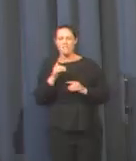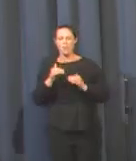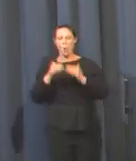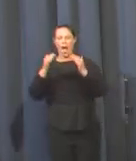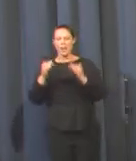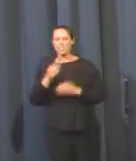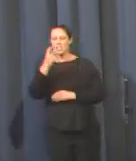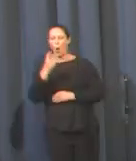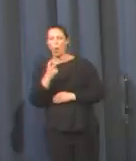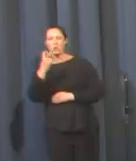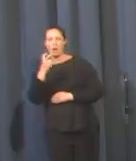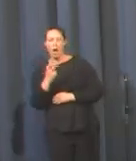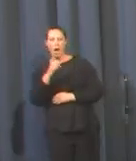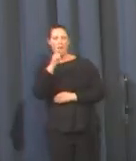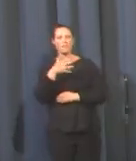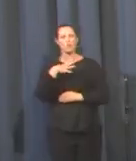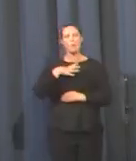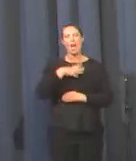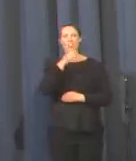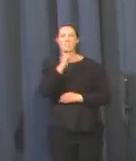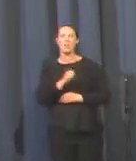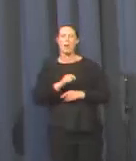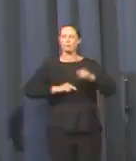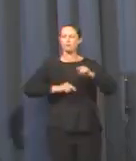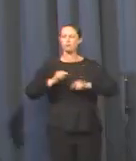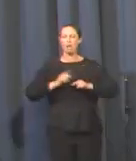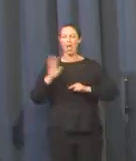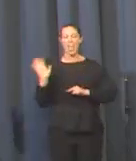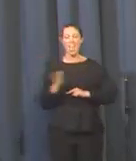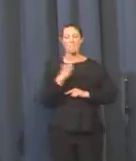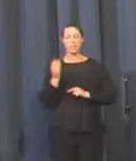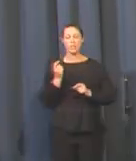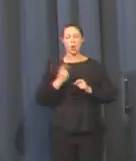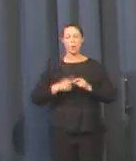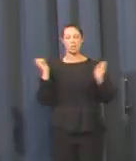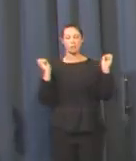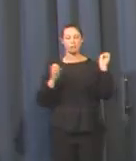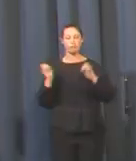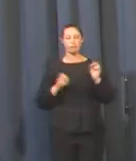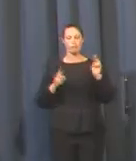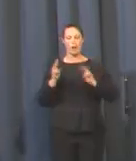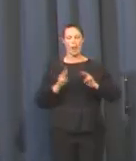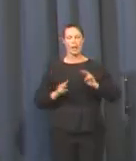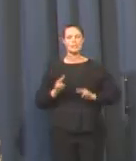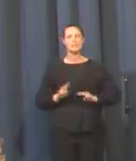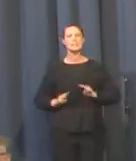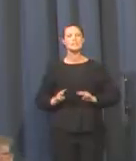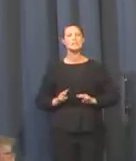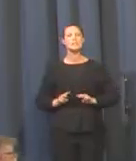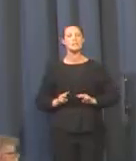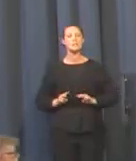woman, all of those questions are fed into the analysis. So it's certainly not as